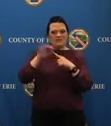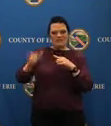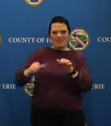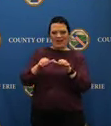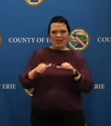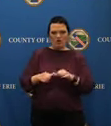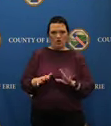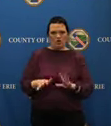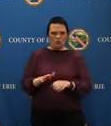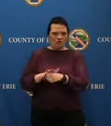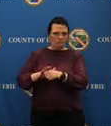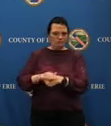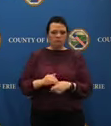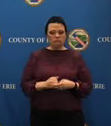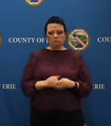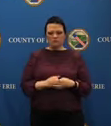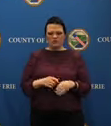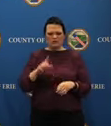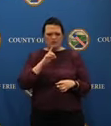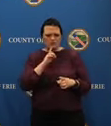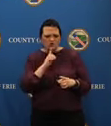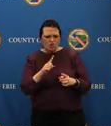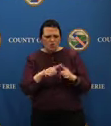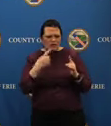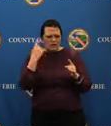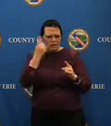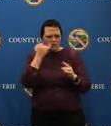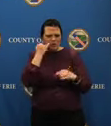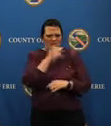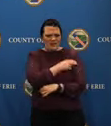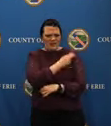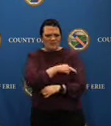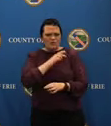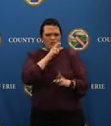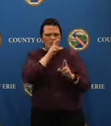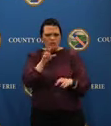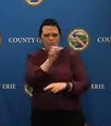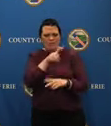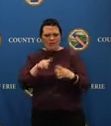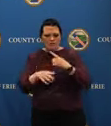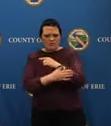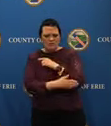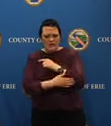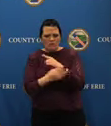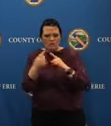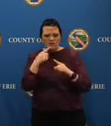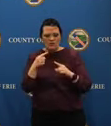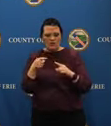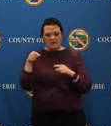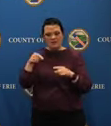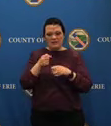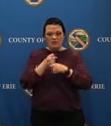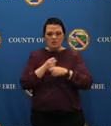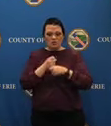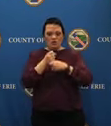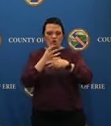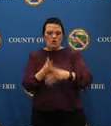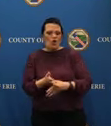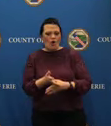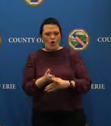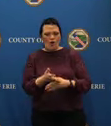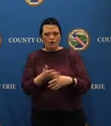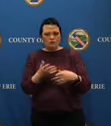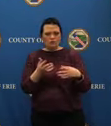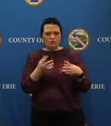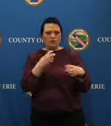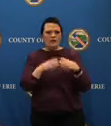area. Sure, but I was just wondering if hospitals have reported back to the county saying, hey, that this was causing them an issue with